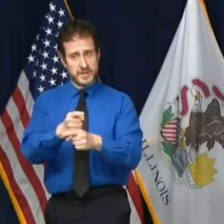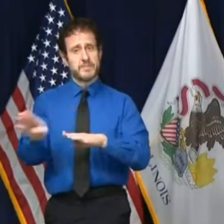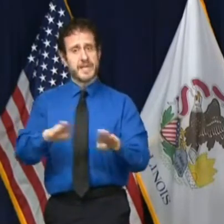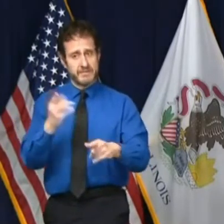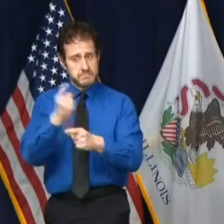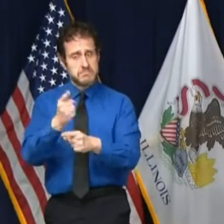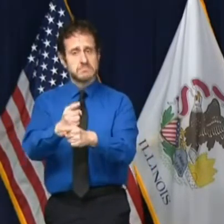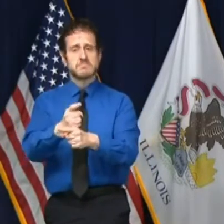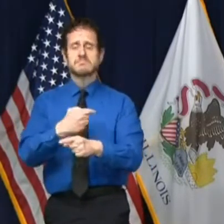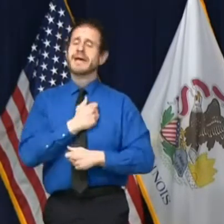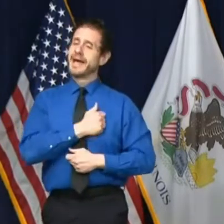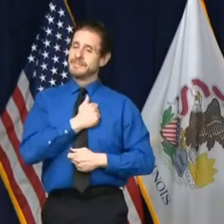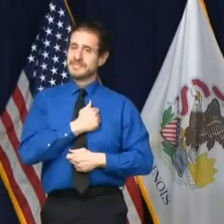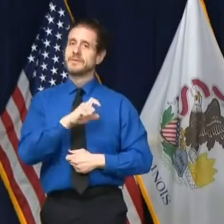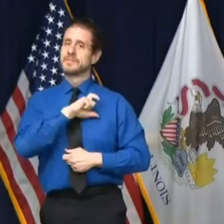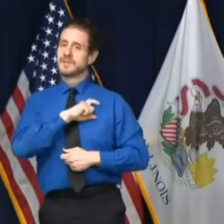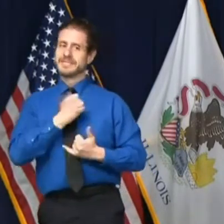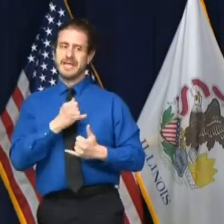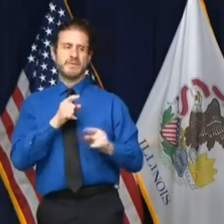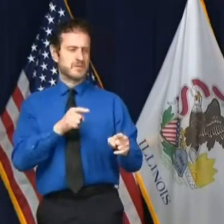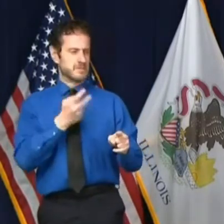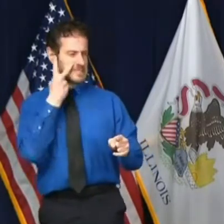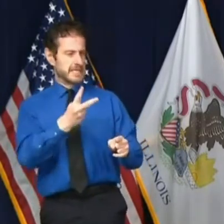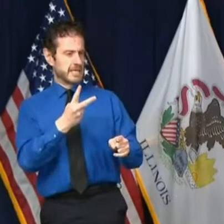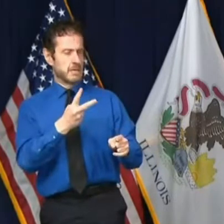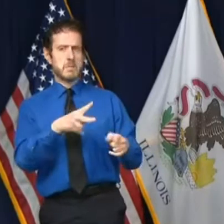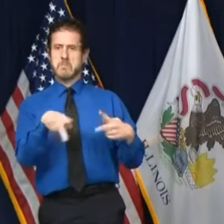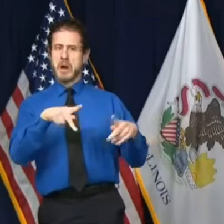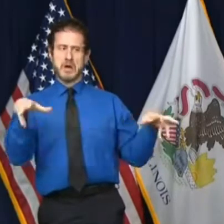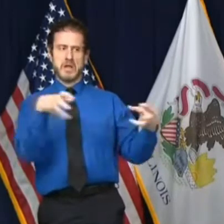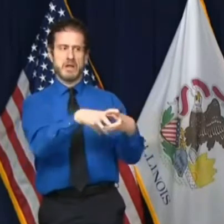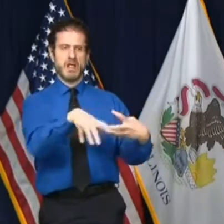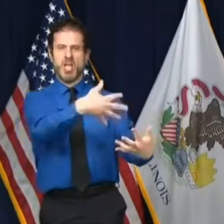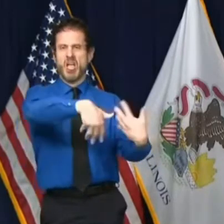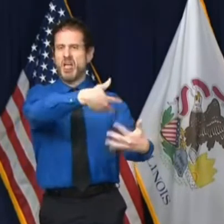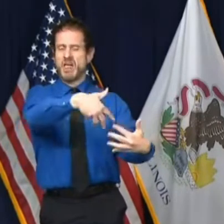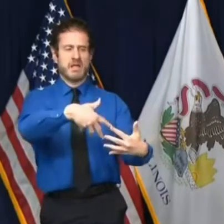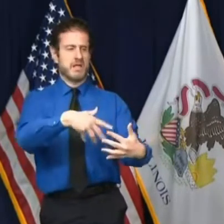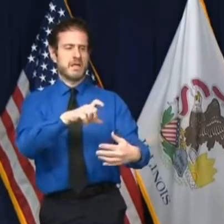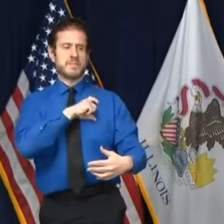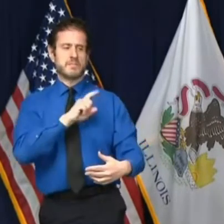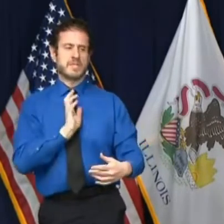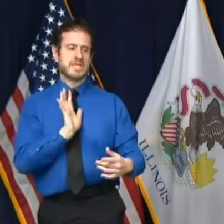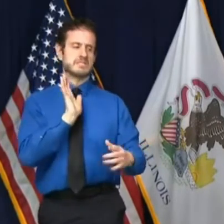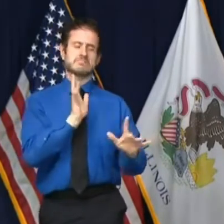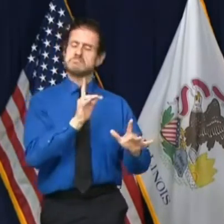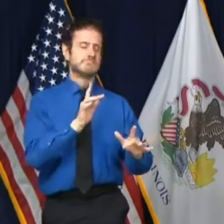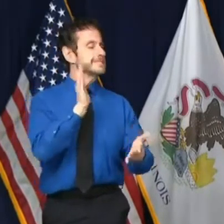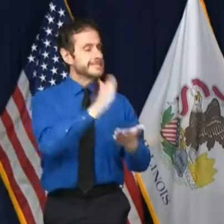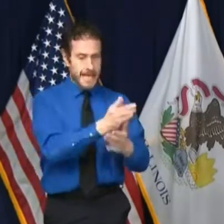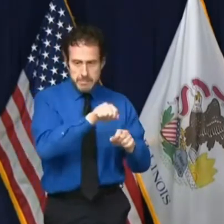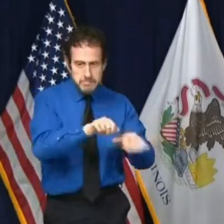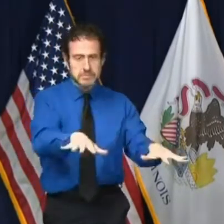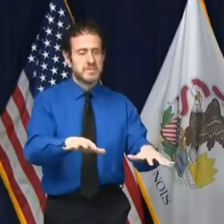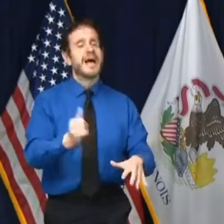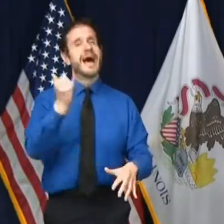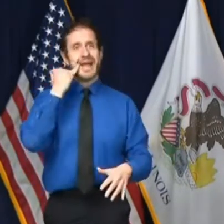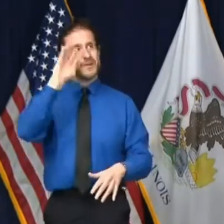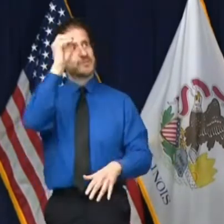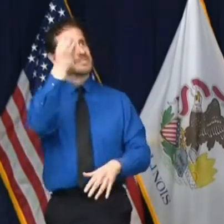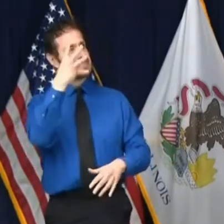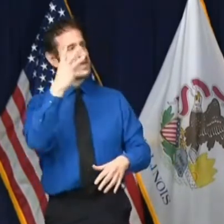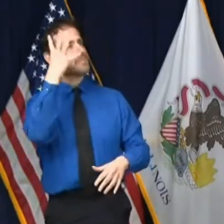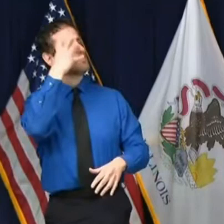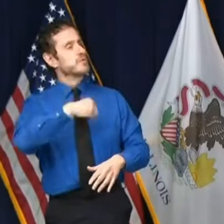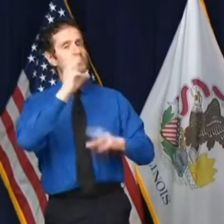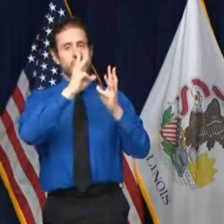sorry that the police have had to break people up like that. I know that it's attractive when the sun is out for people to go out and gather in groups, but I